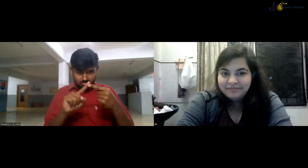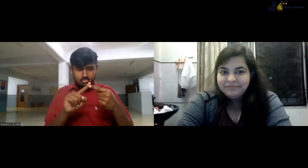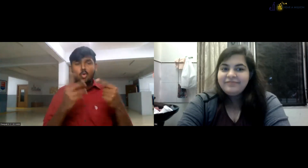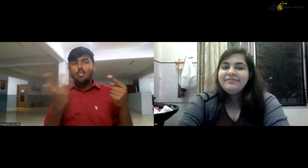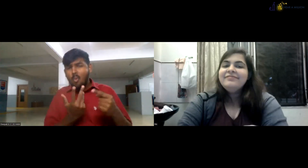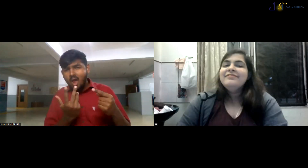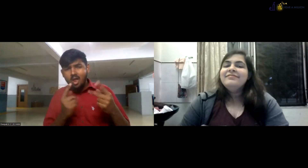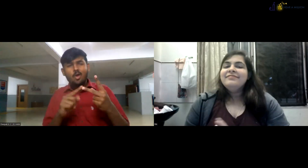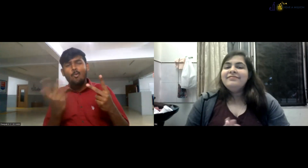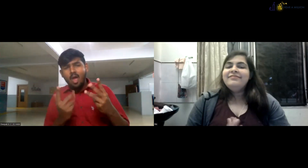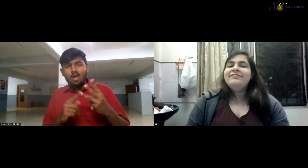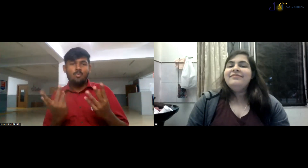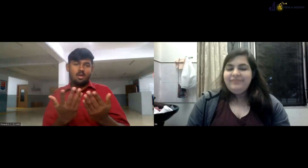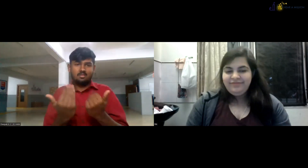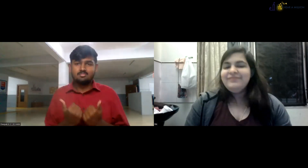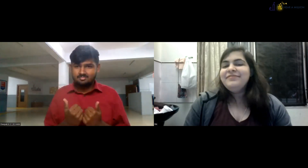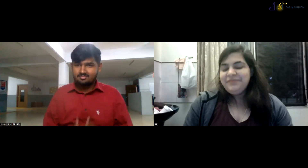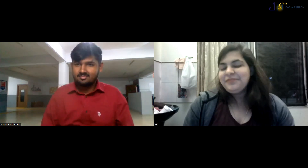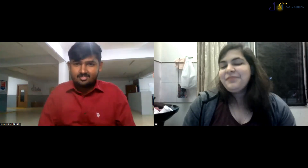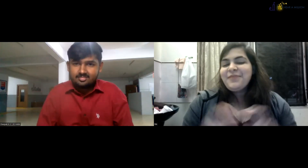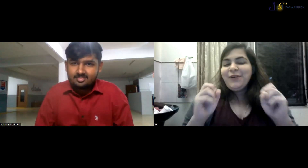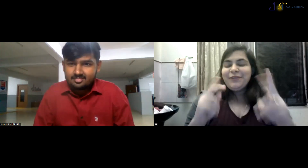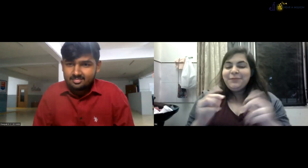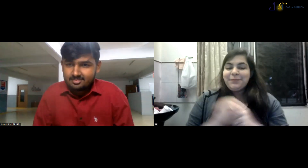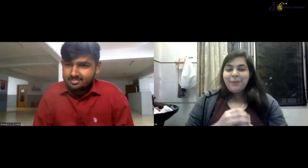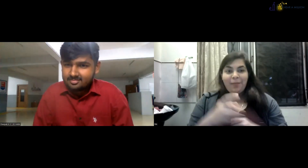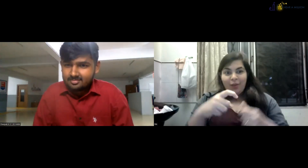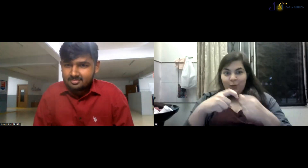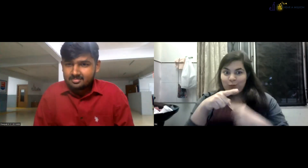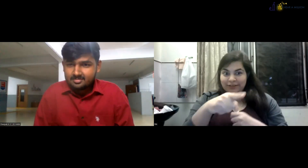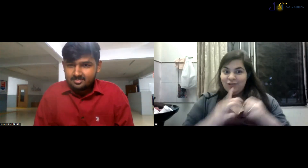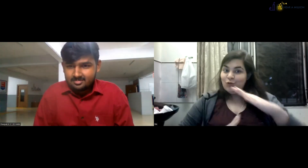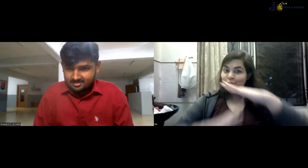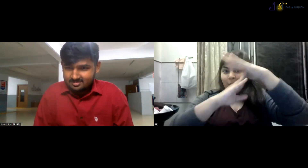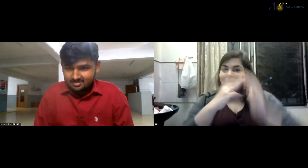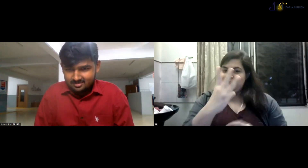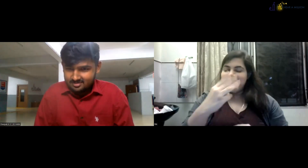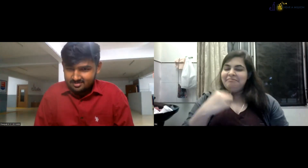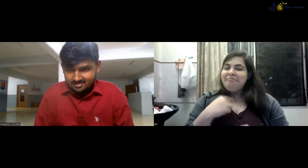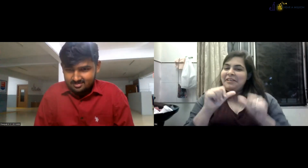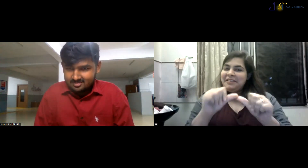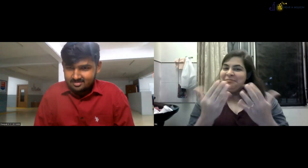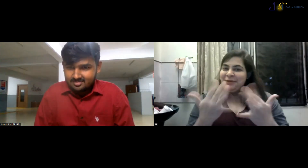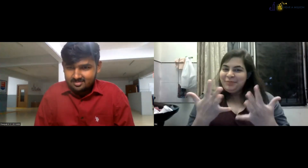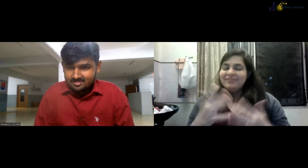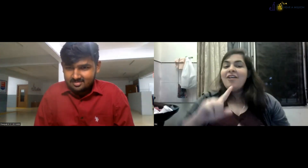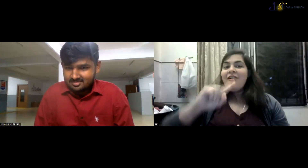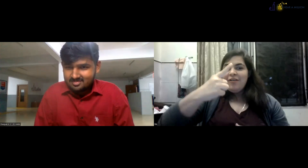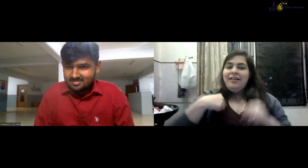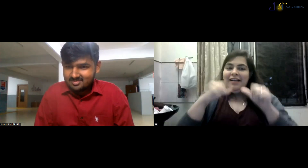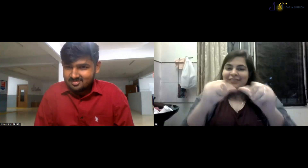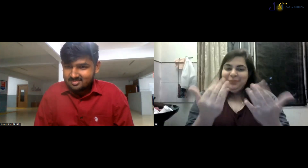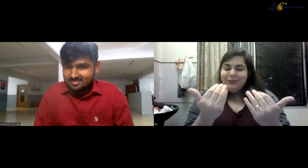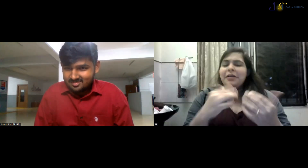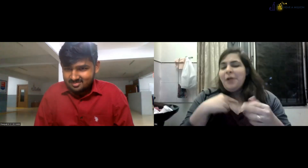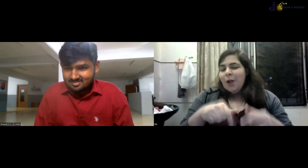favorite places in India and why these places are top favorite.